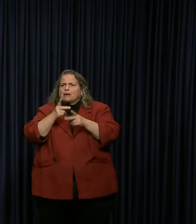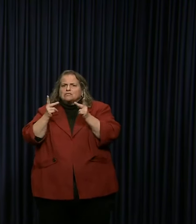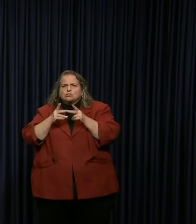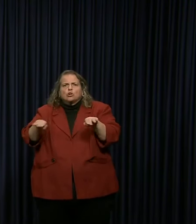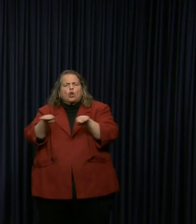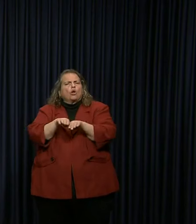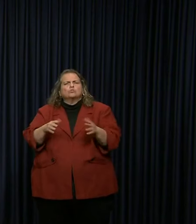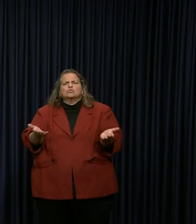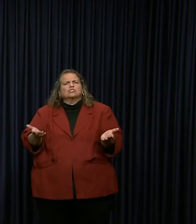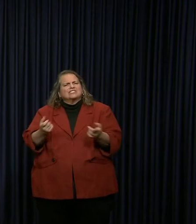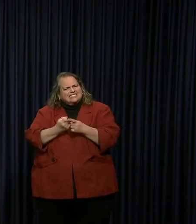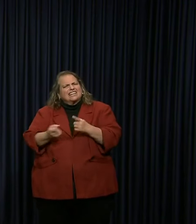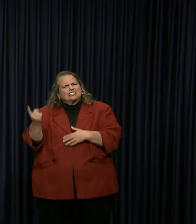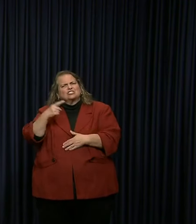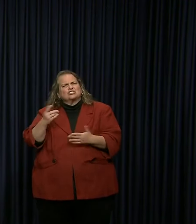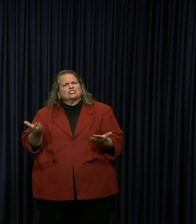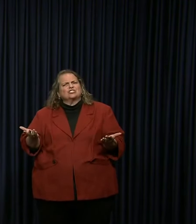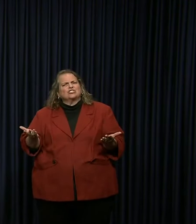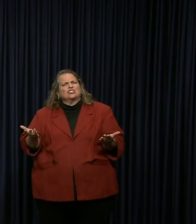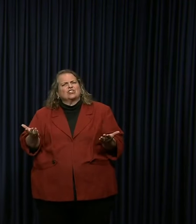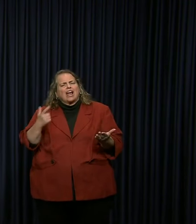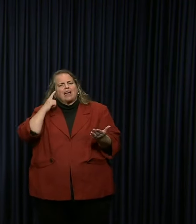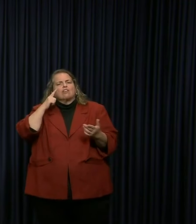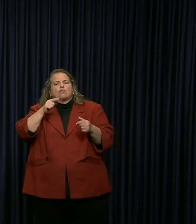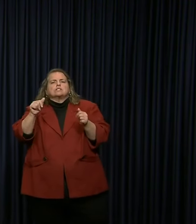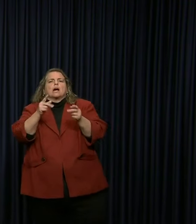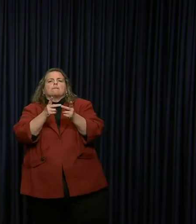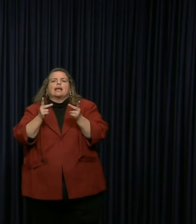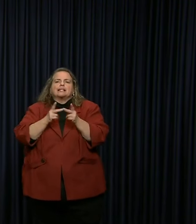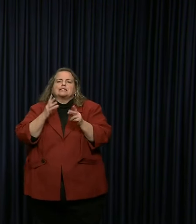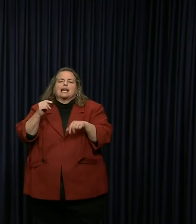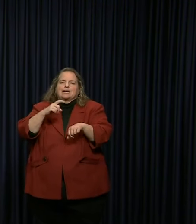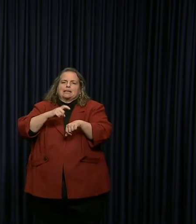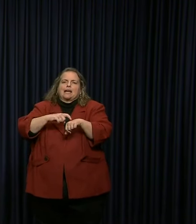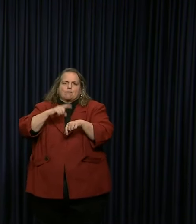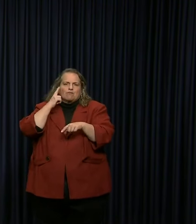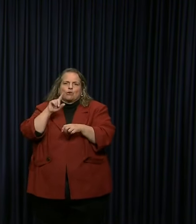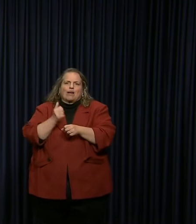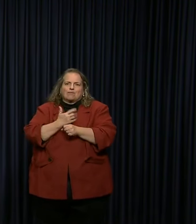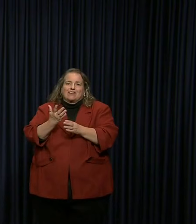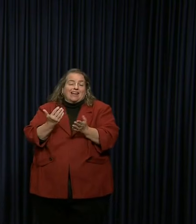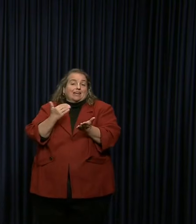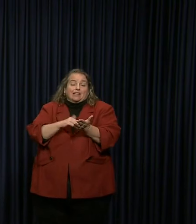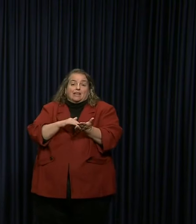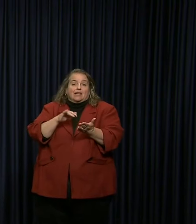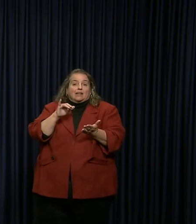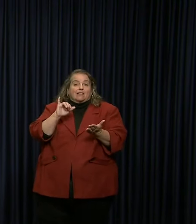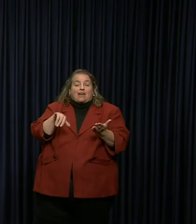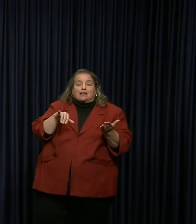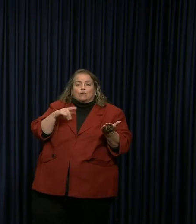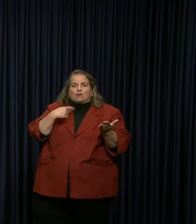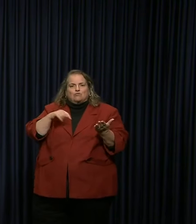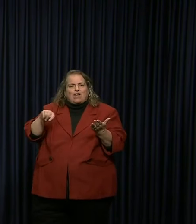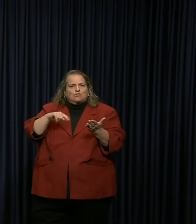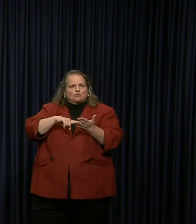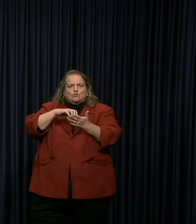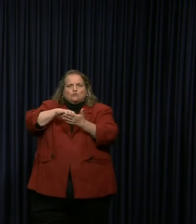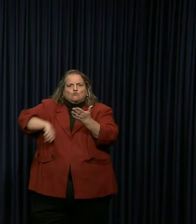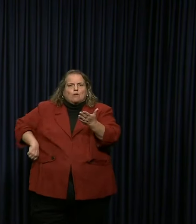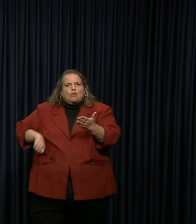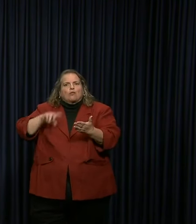any veto. There's a place and a time for everything. And again, that's just removing the politics of it, right? Is